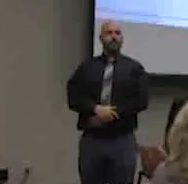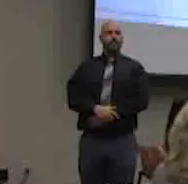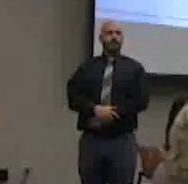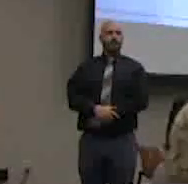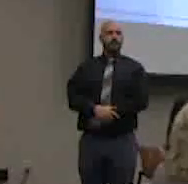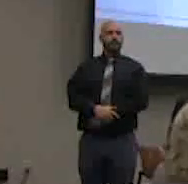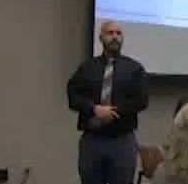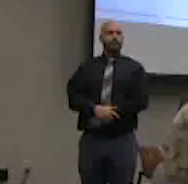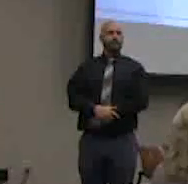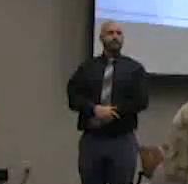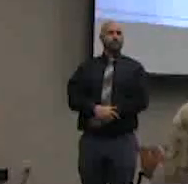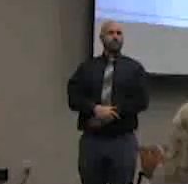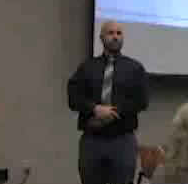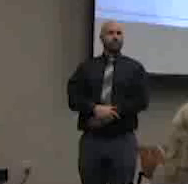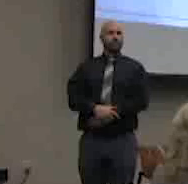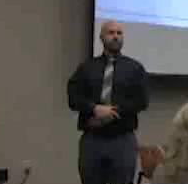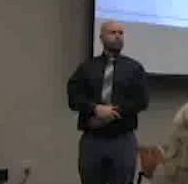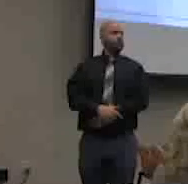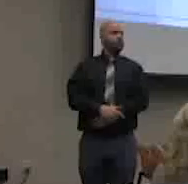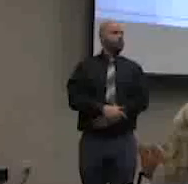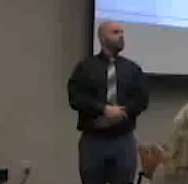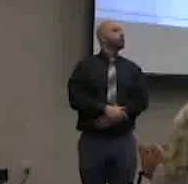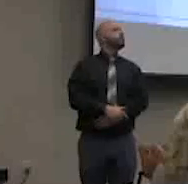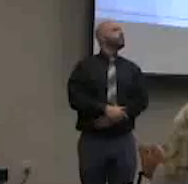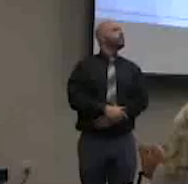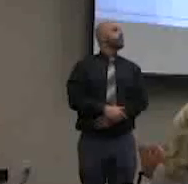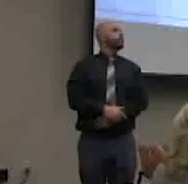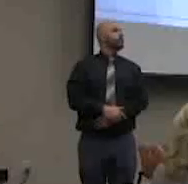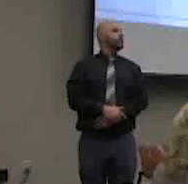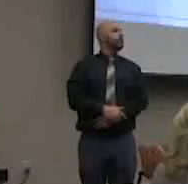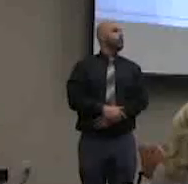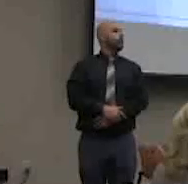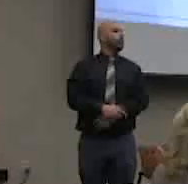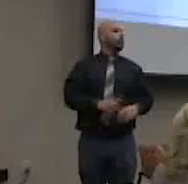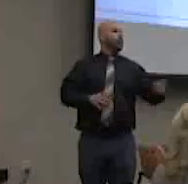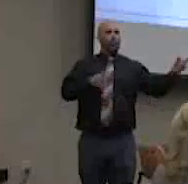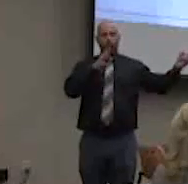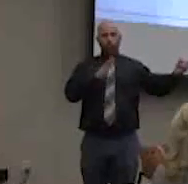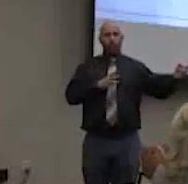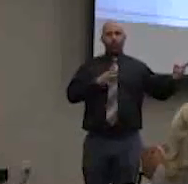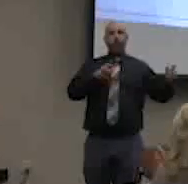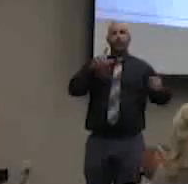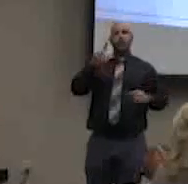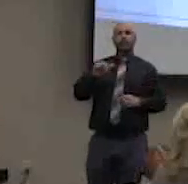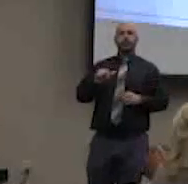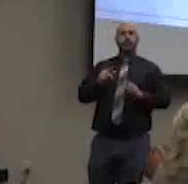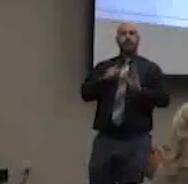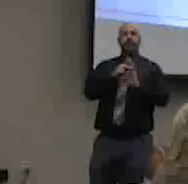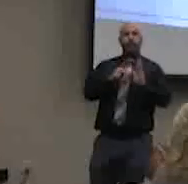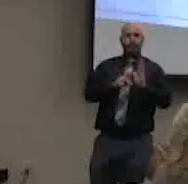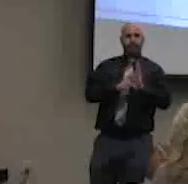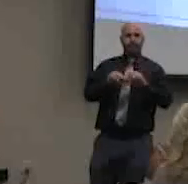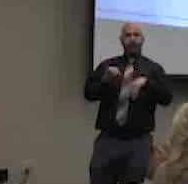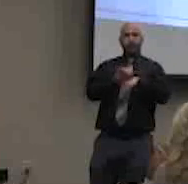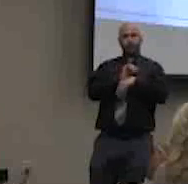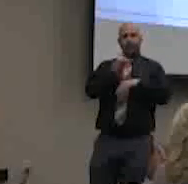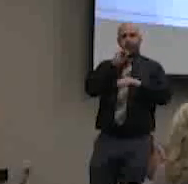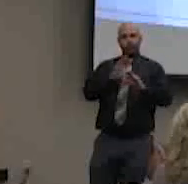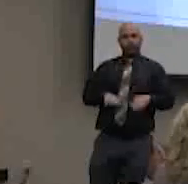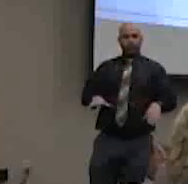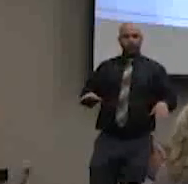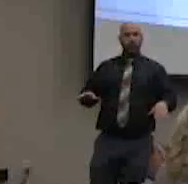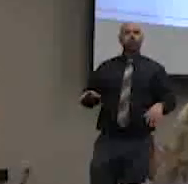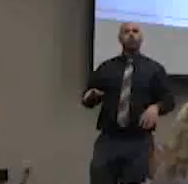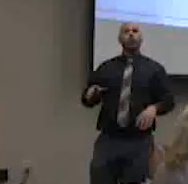So, with the Louisiana Policy Institute for Children, with all the hard work that we've all put into the LAB 3 plan,